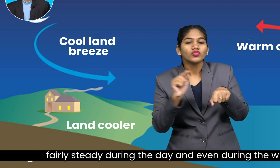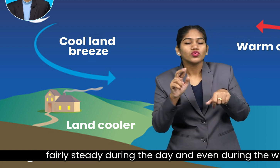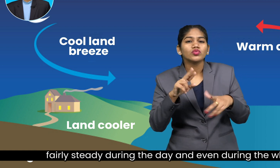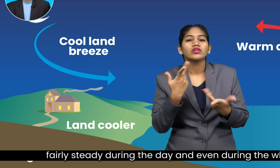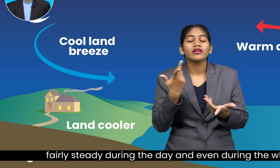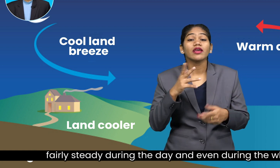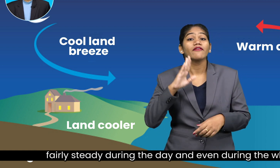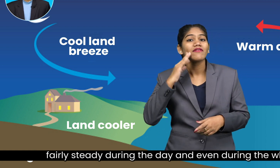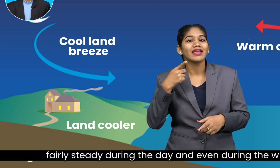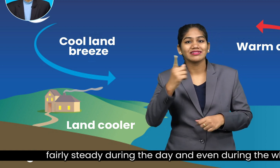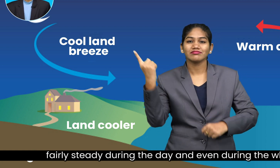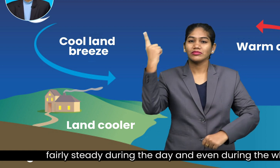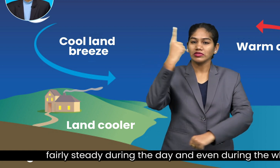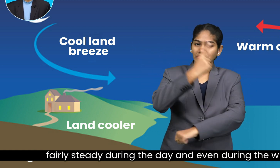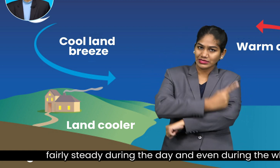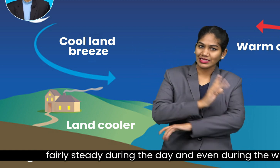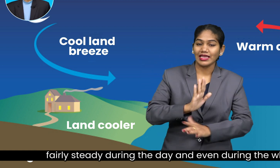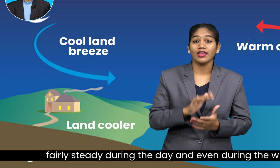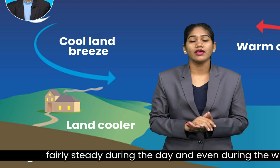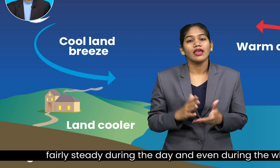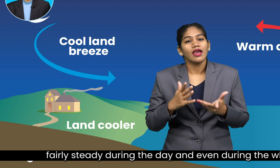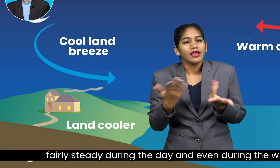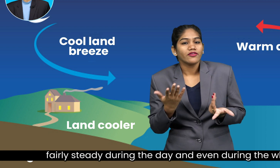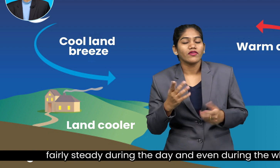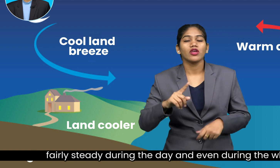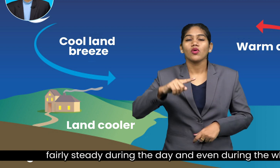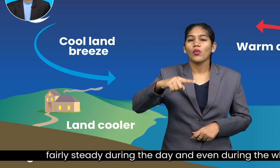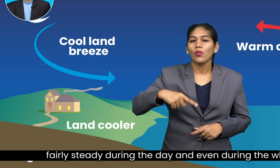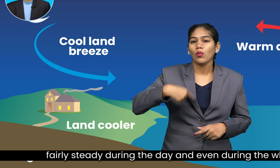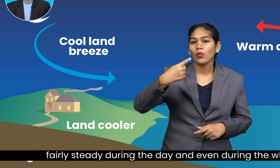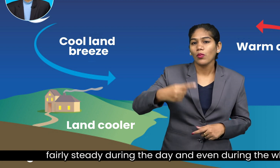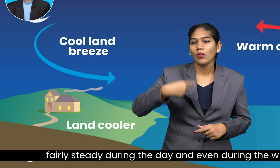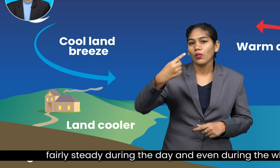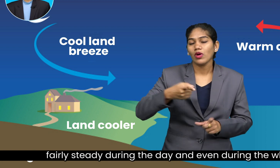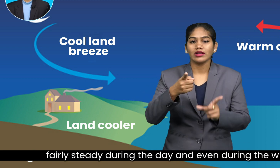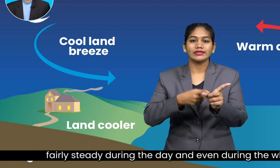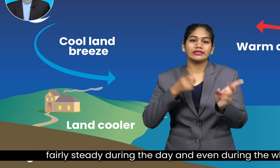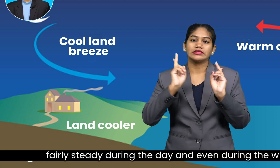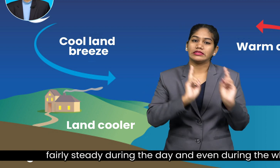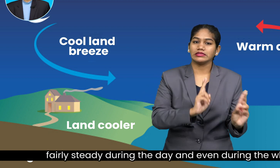day and even during the whole year.